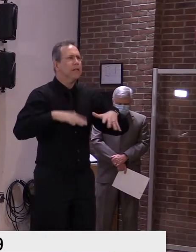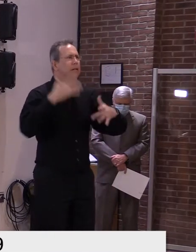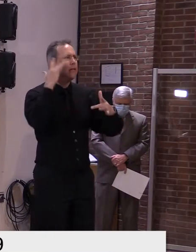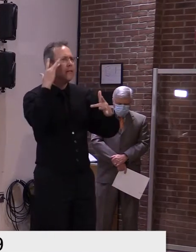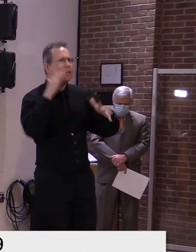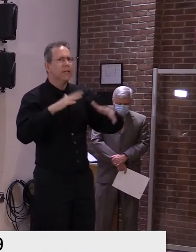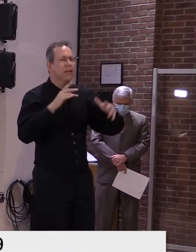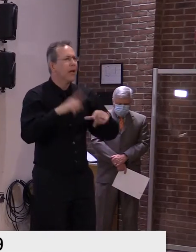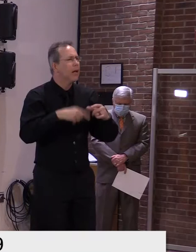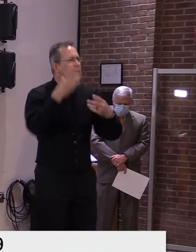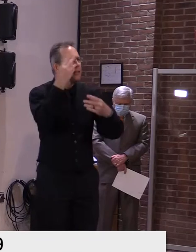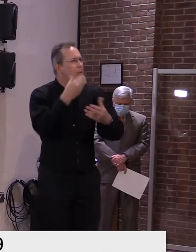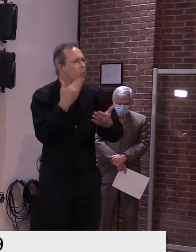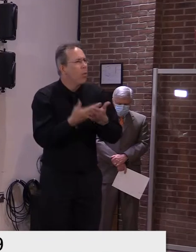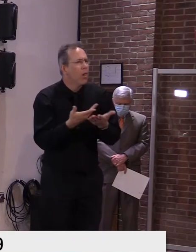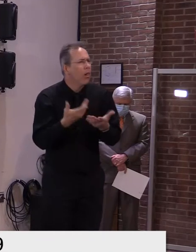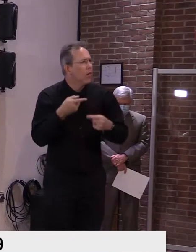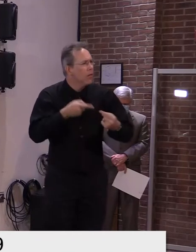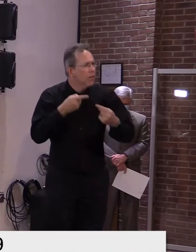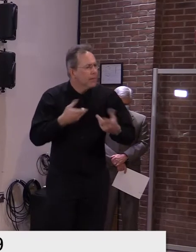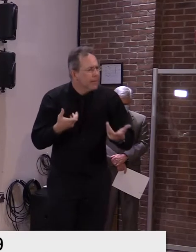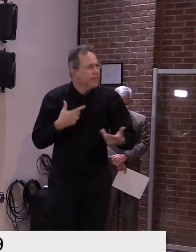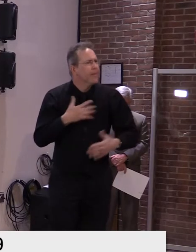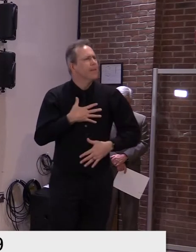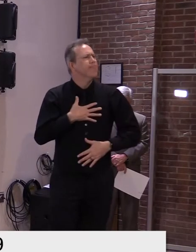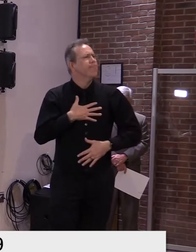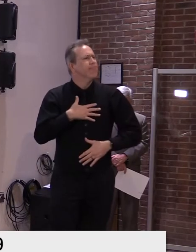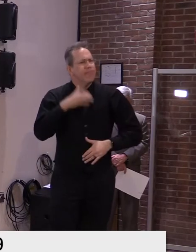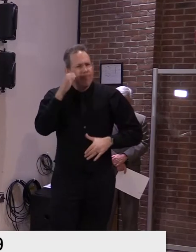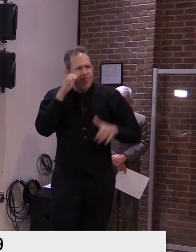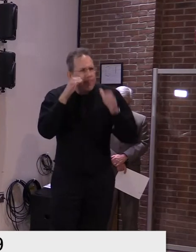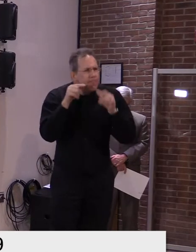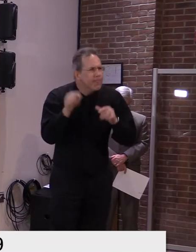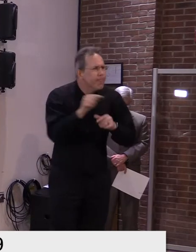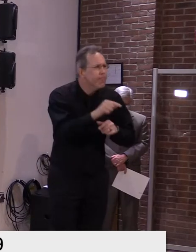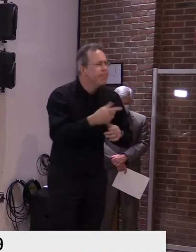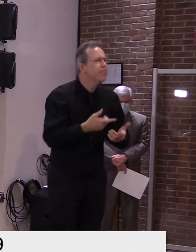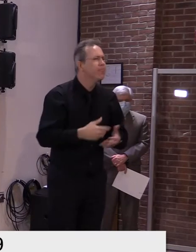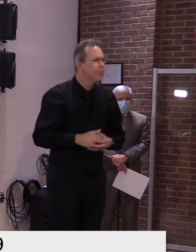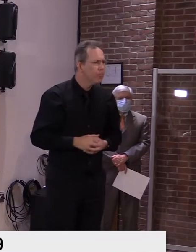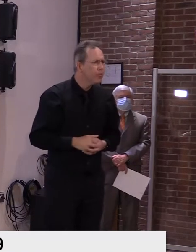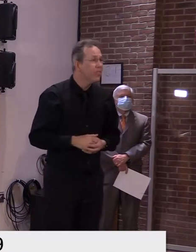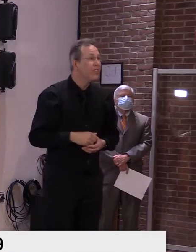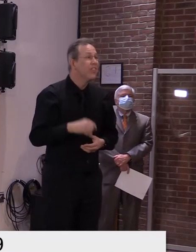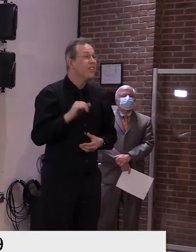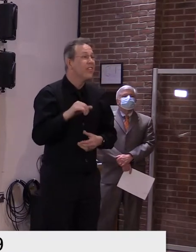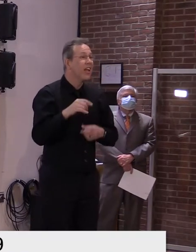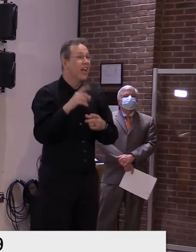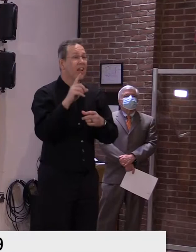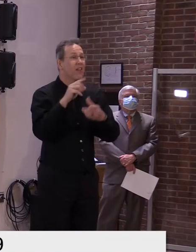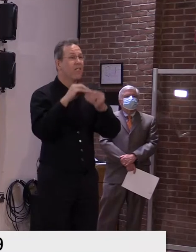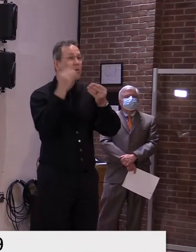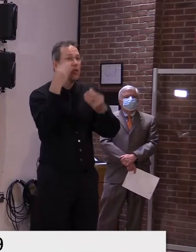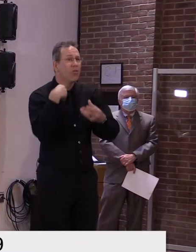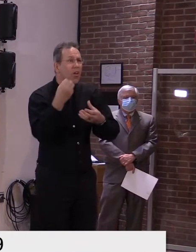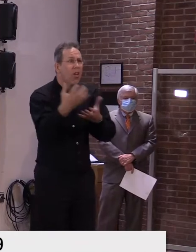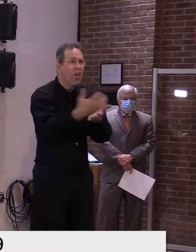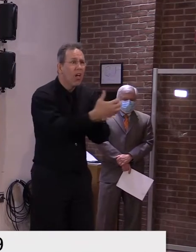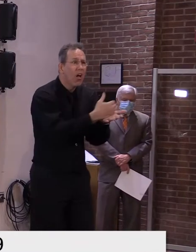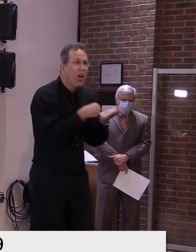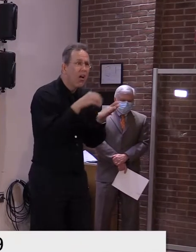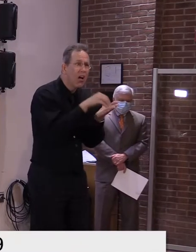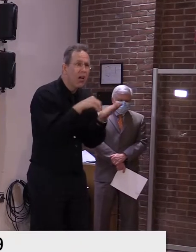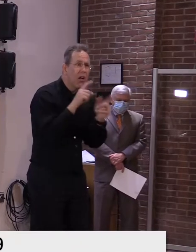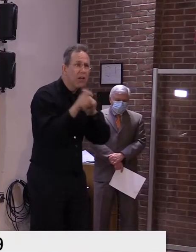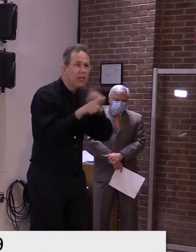concern for their own mental health and for that of those around them. That data got our attention, but data isn't always enough. And the